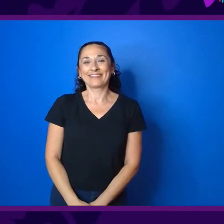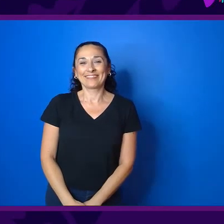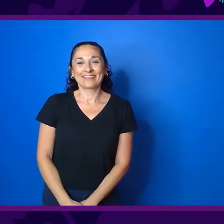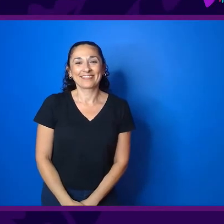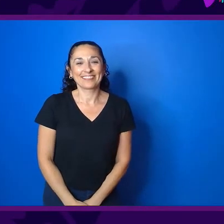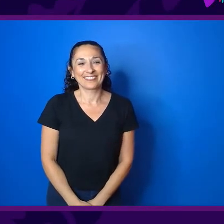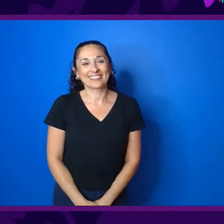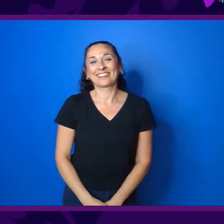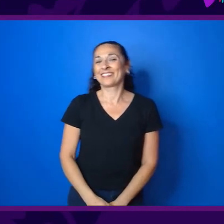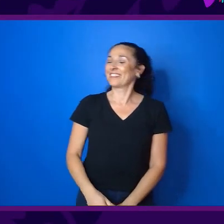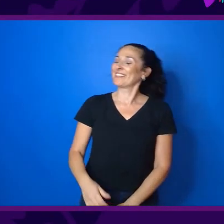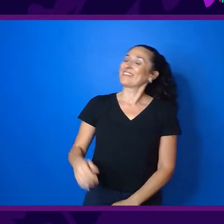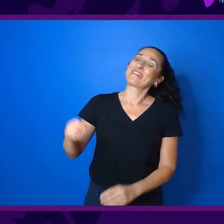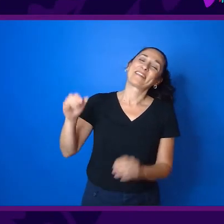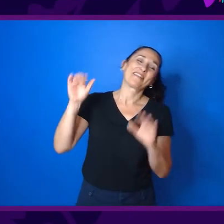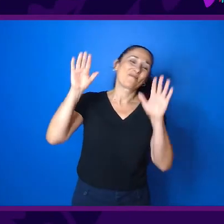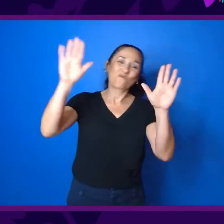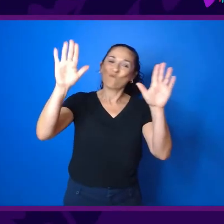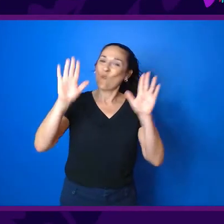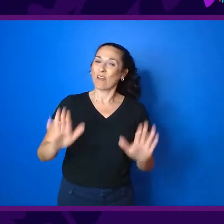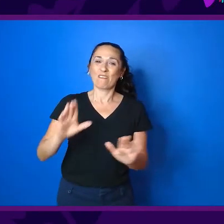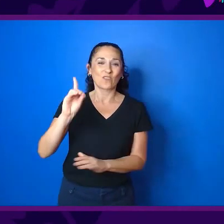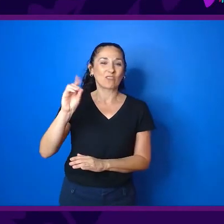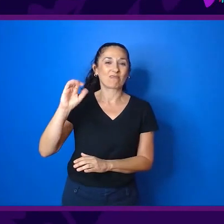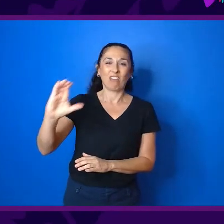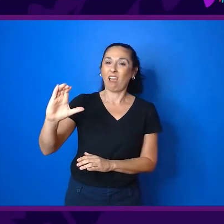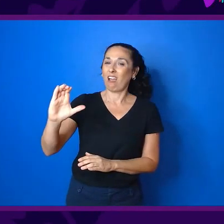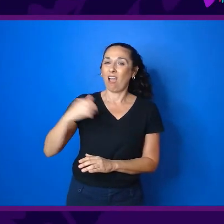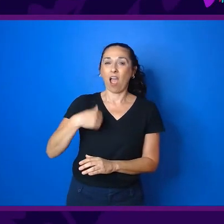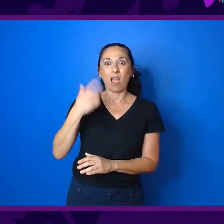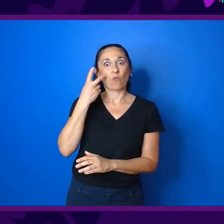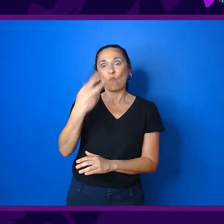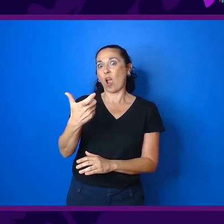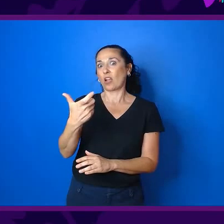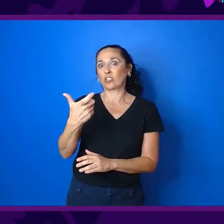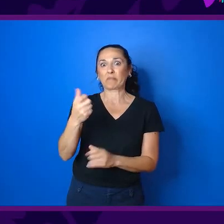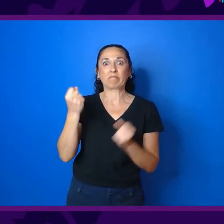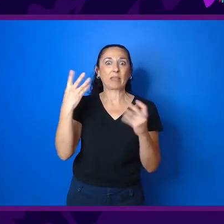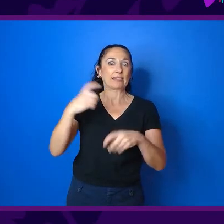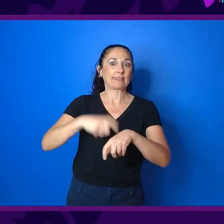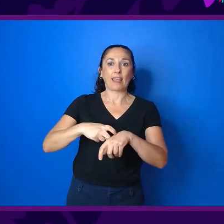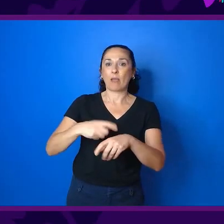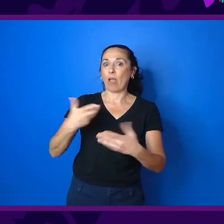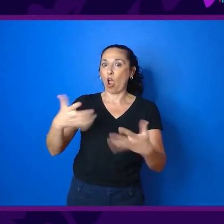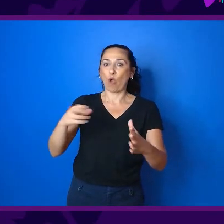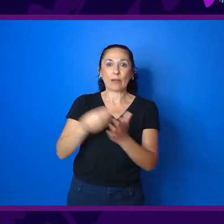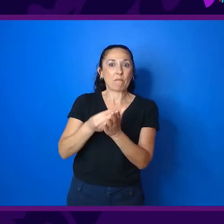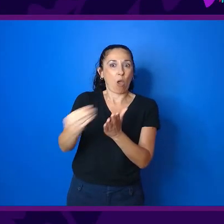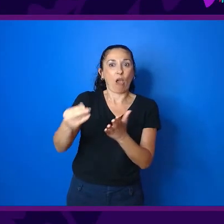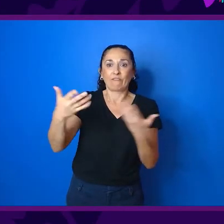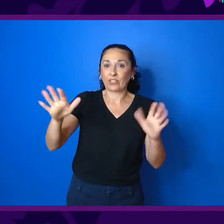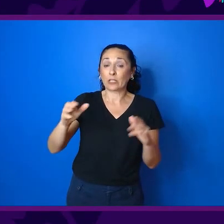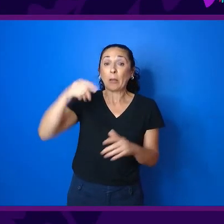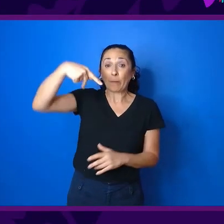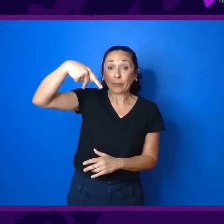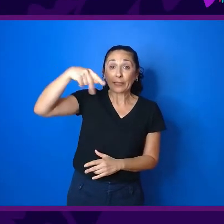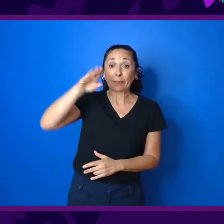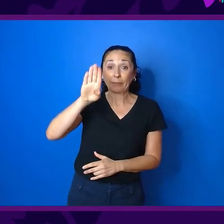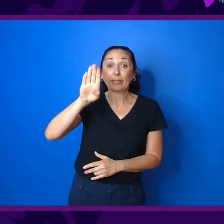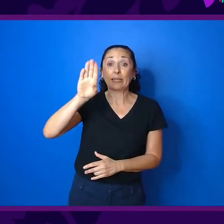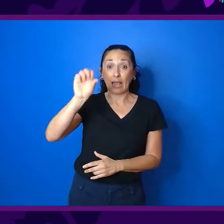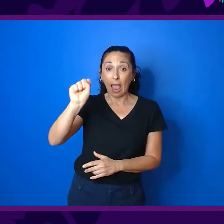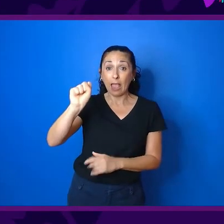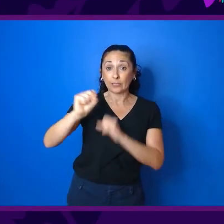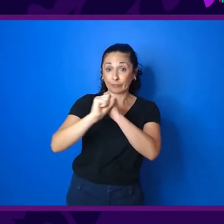That's a wonderful documentary. I was able to see it many times. I own it. It was distributed by PBS. If you haven't had a chance to see it, I